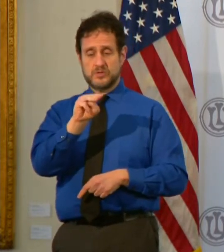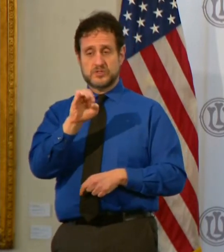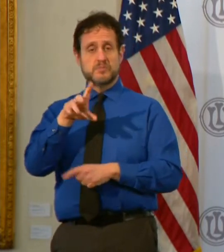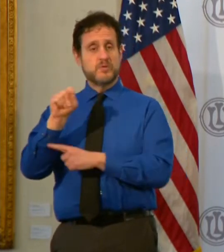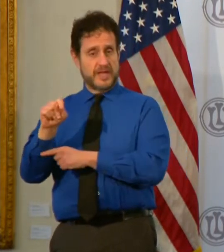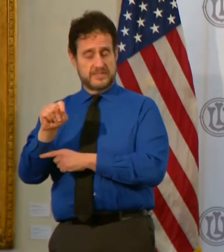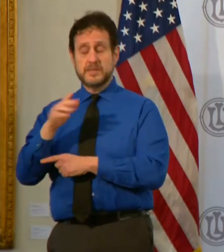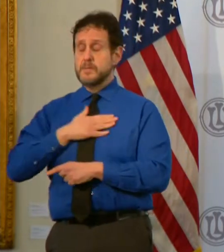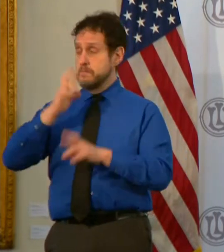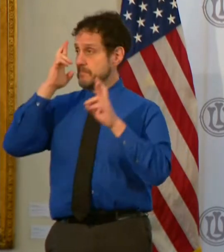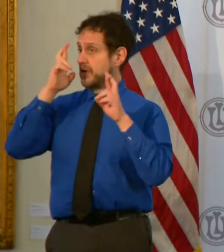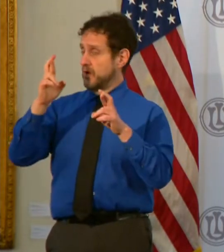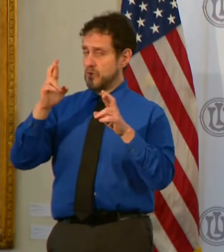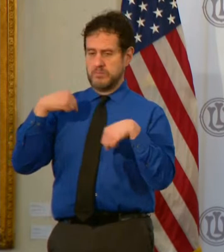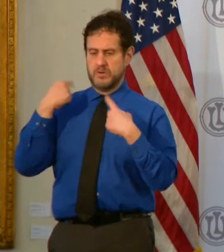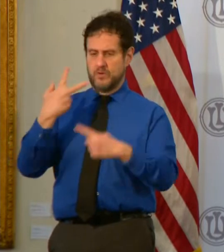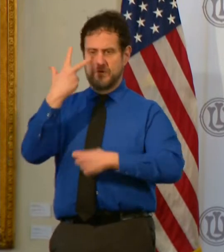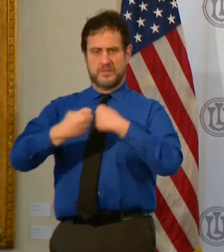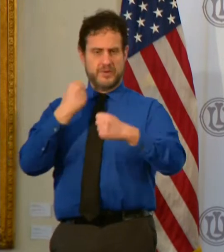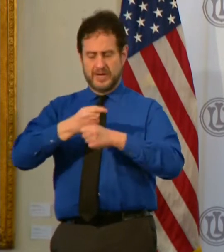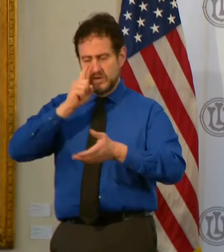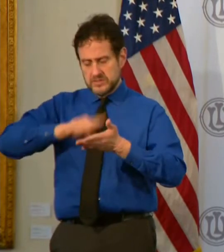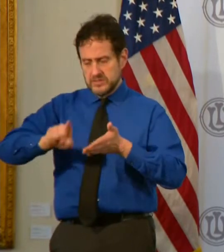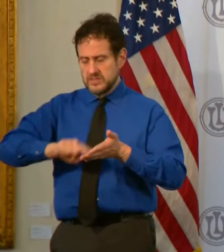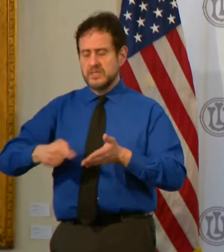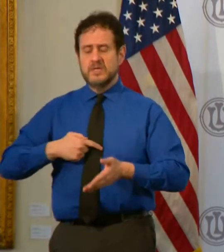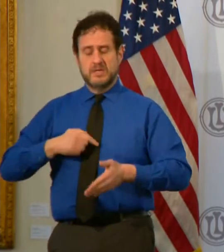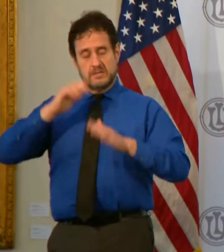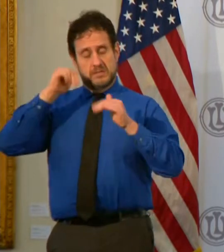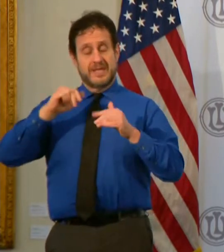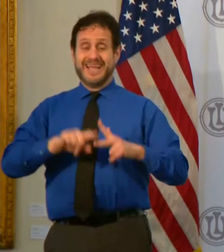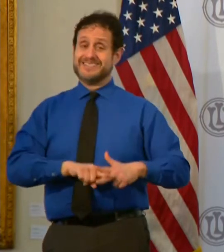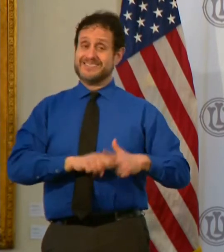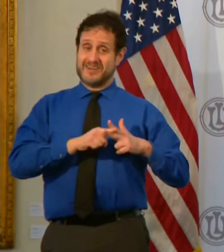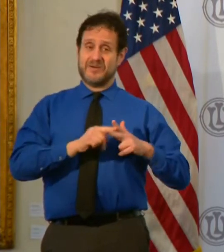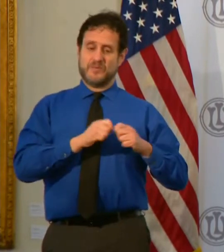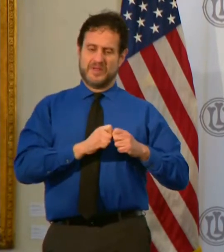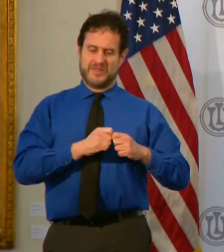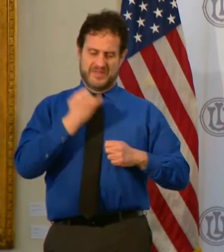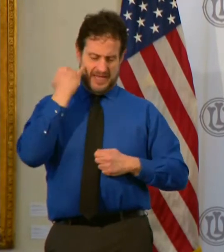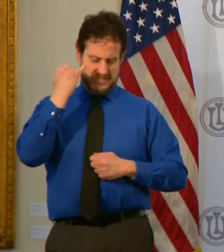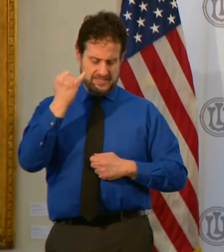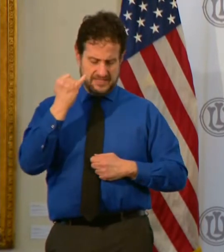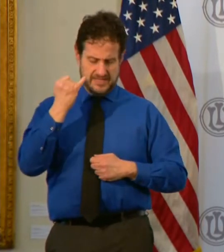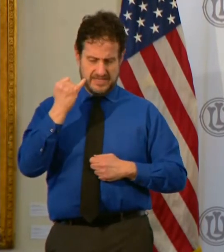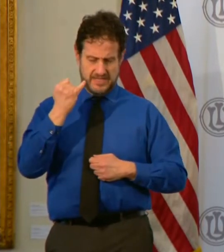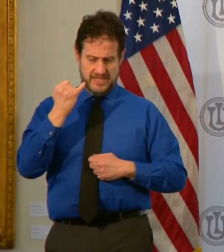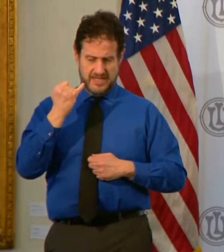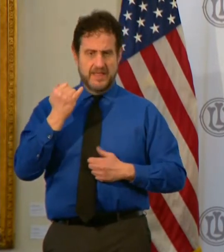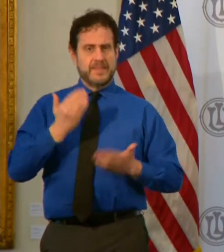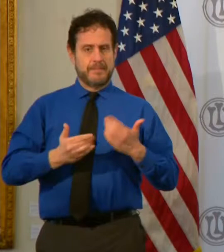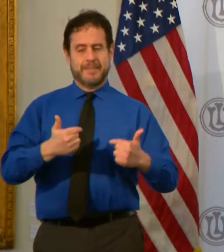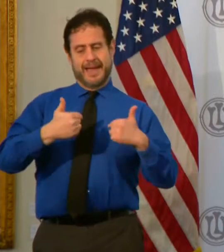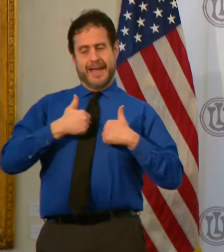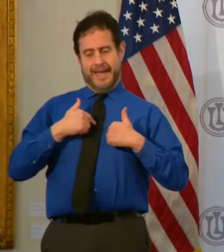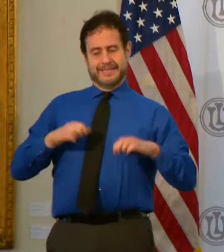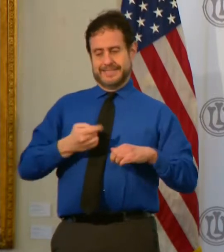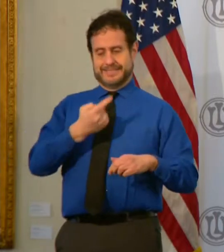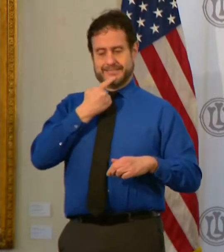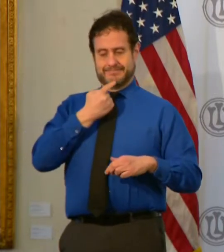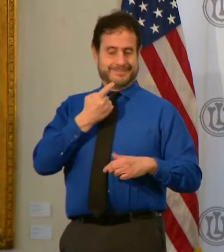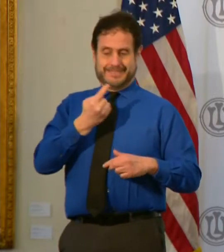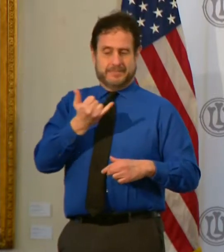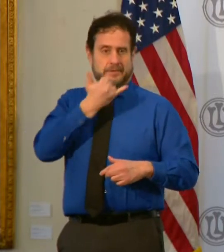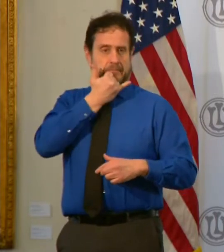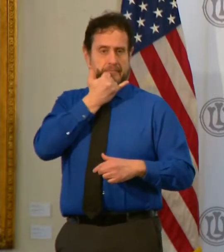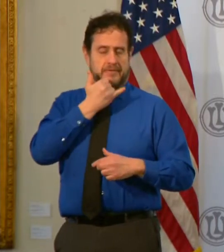through 3 years of an investigation that started with the preposition that perhaps that I had done something, and